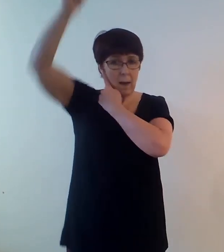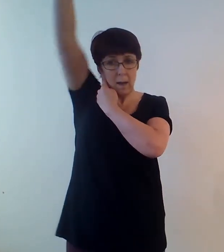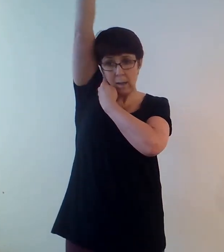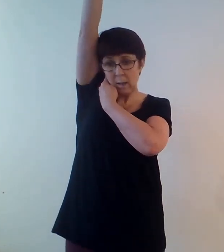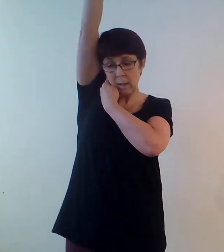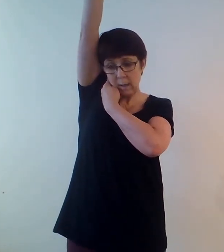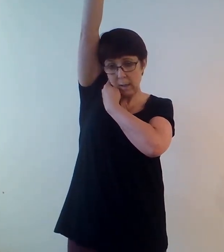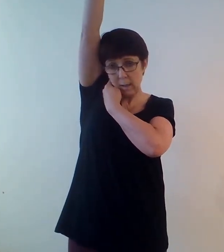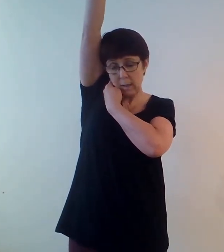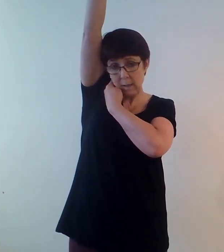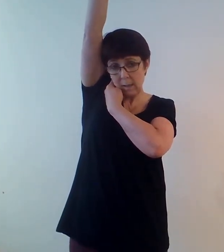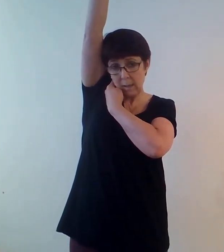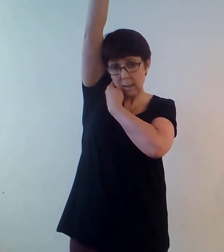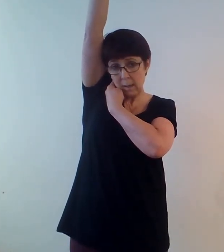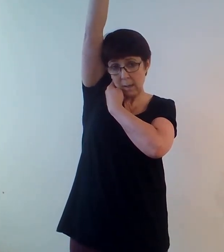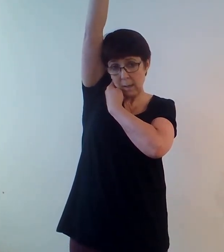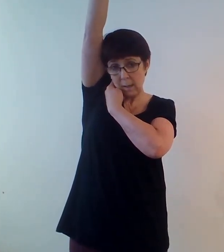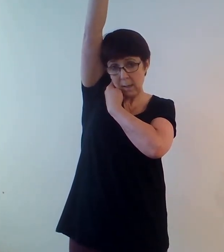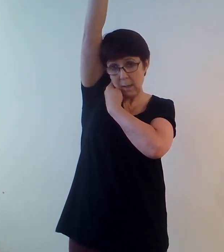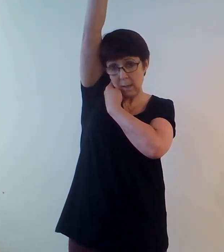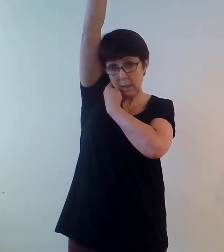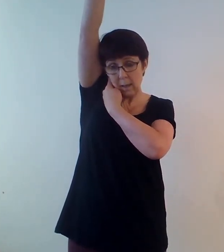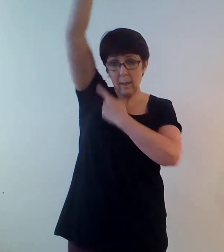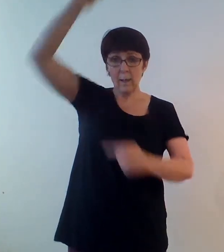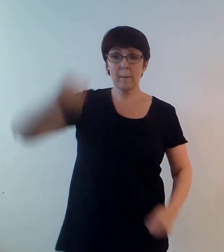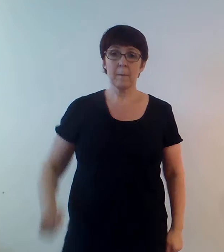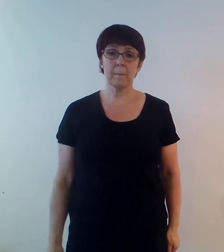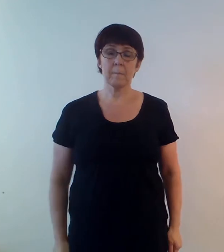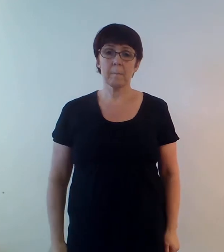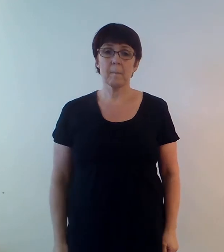angle from the hips to the hands.